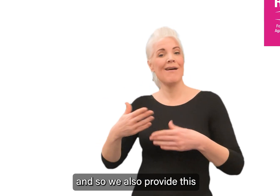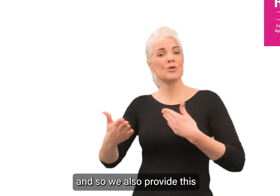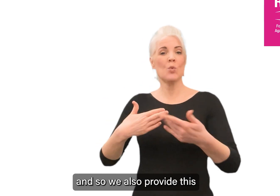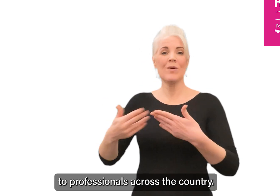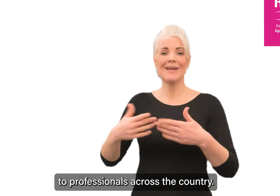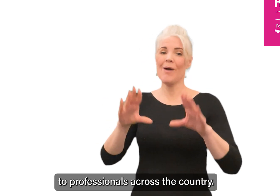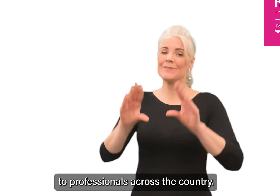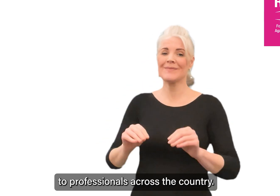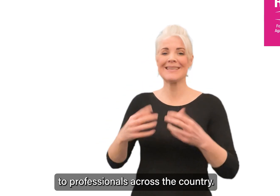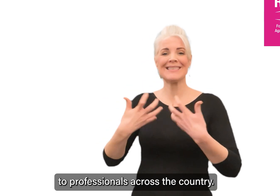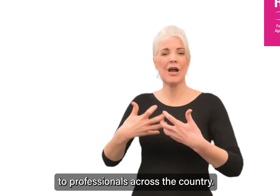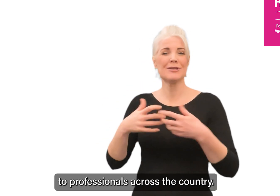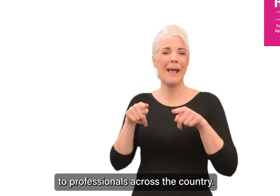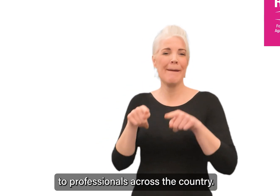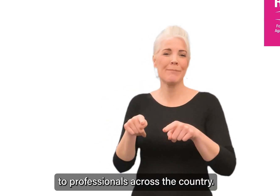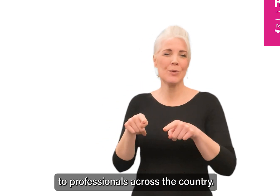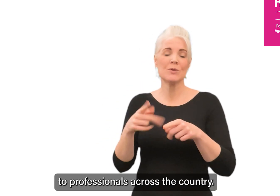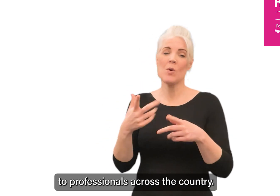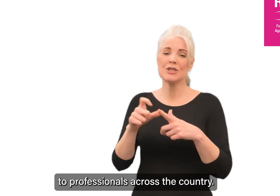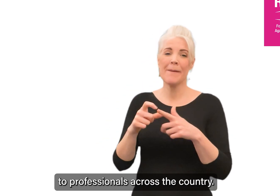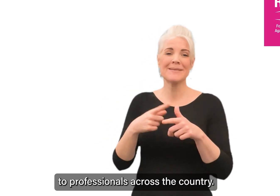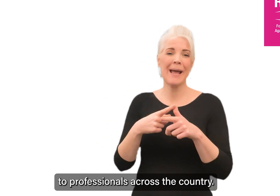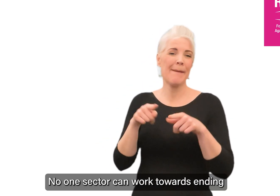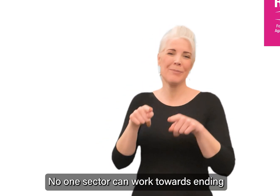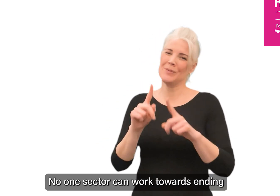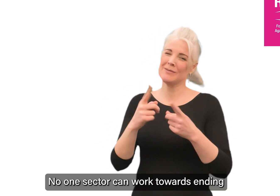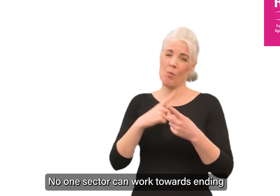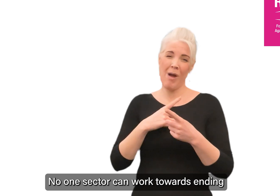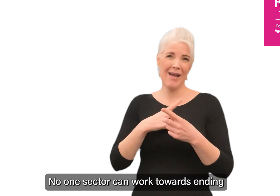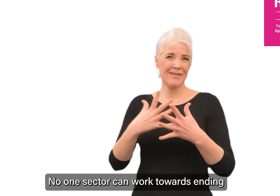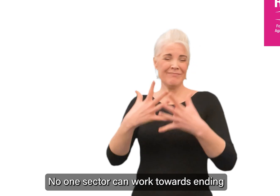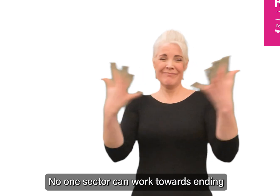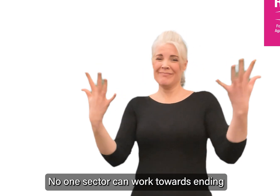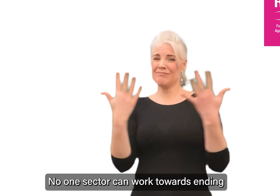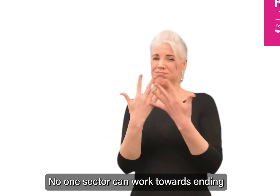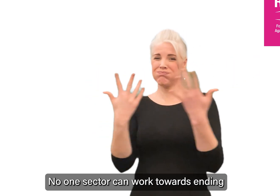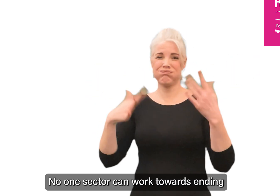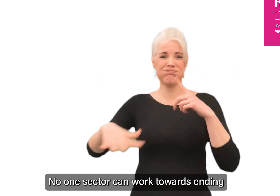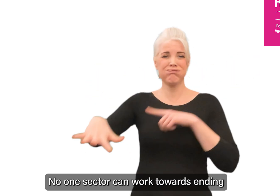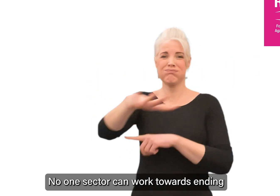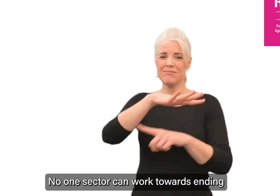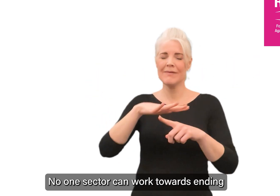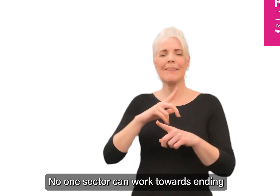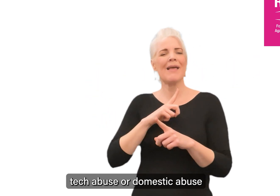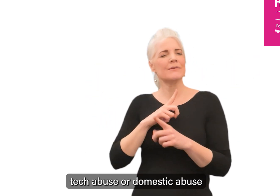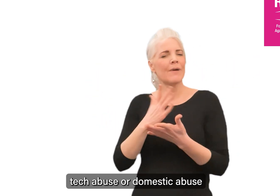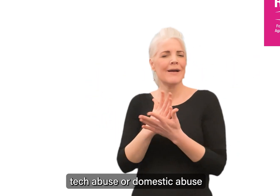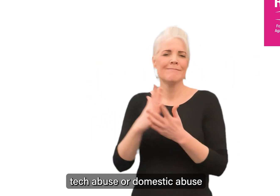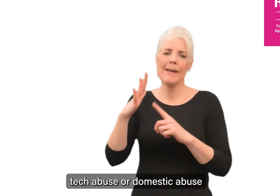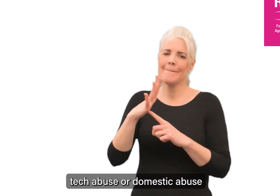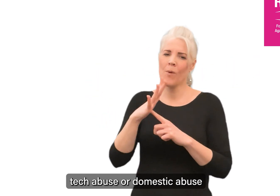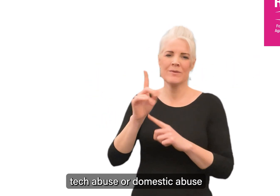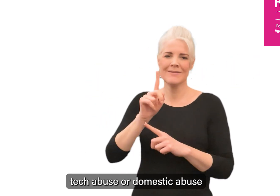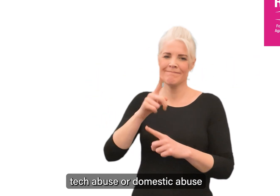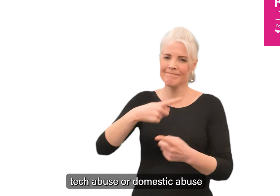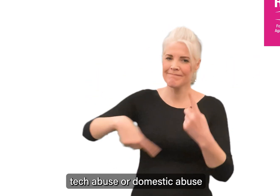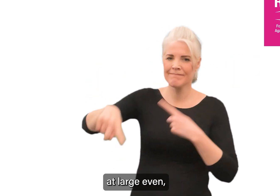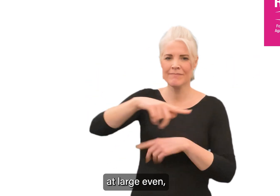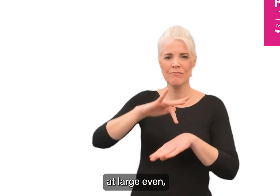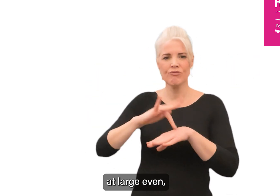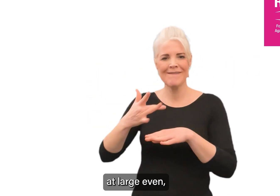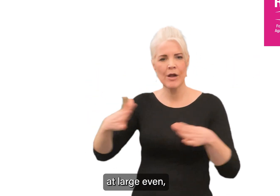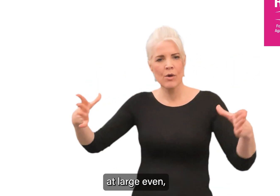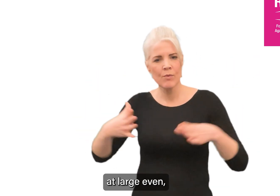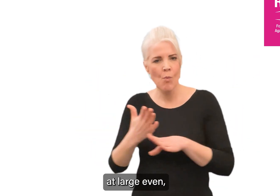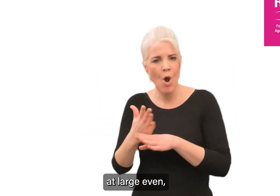also provide this to professionals across the country. No one sector can work towards ending tech abuse or domestic abuse